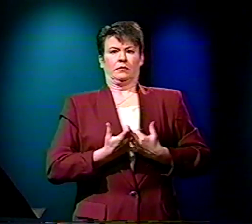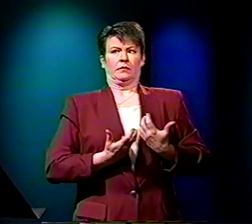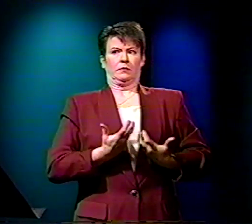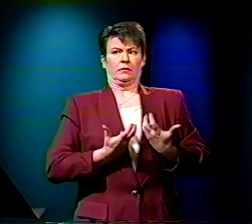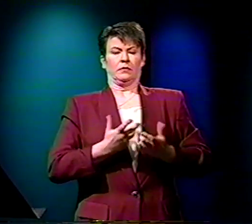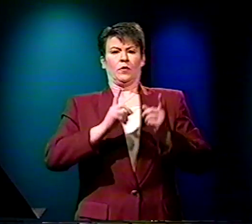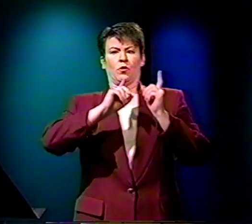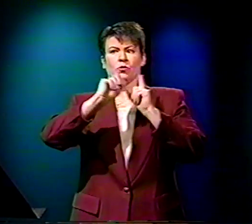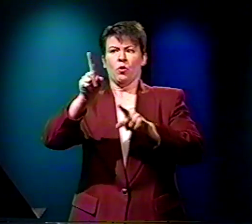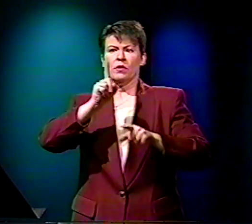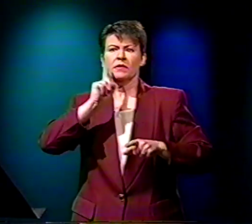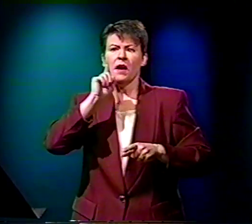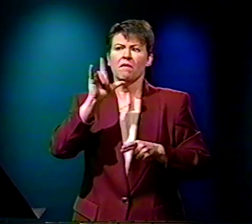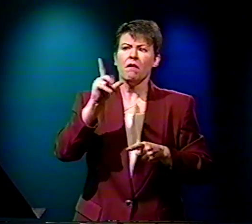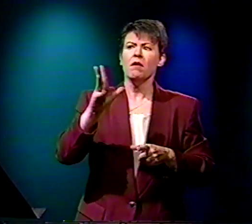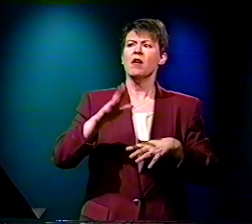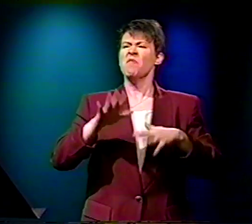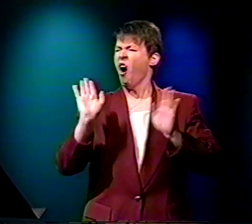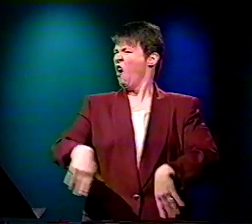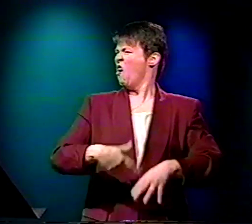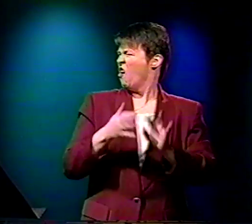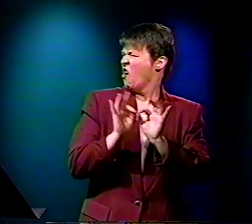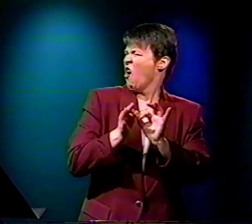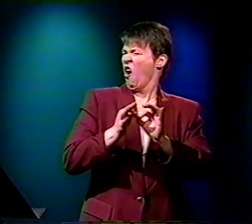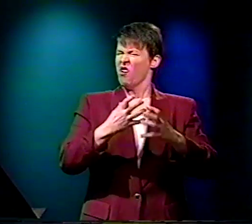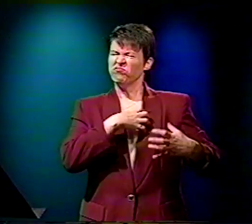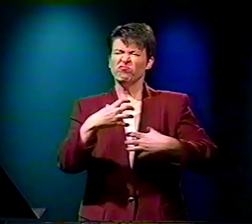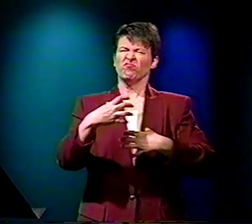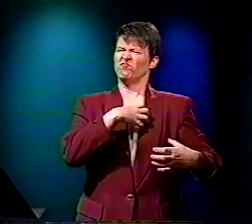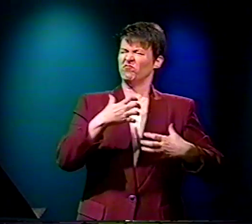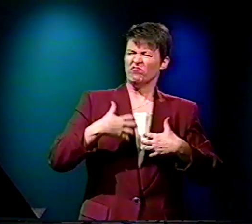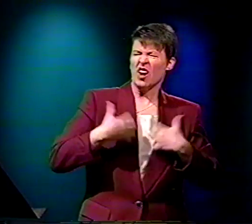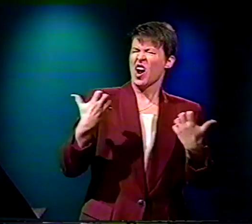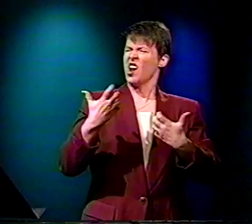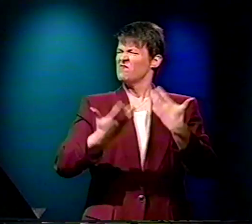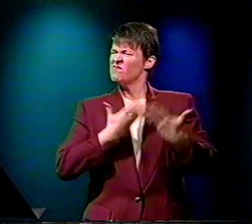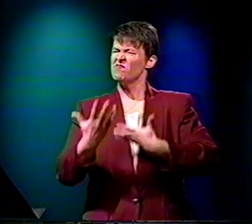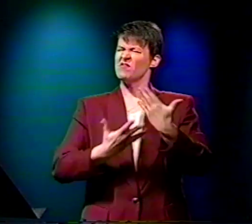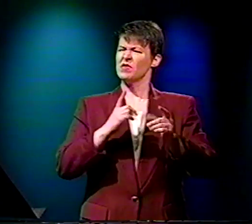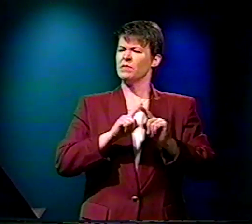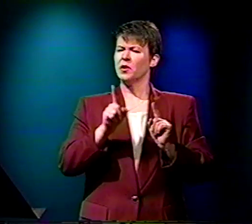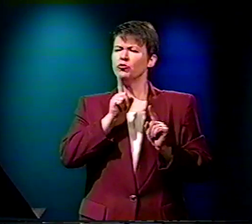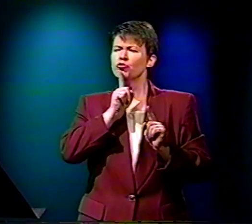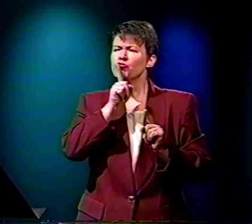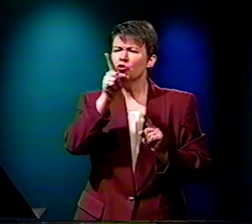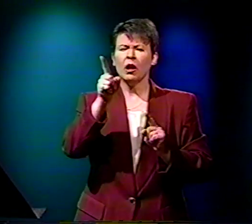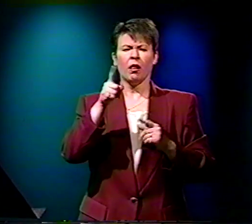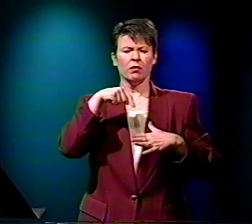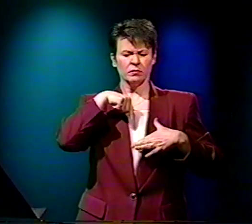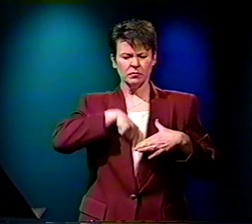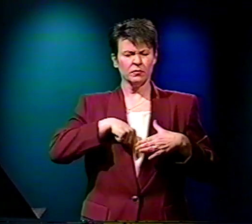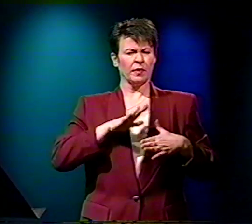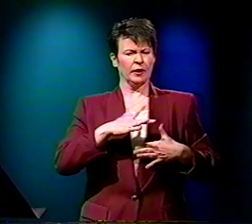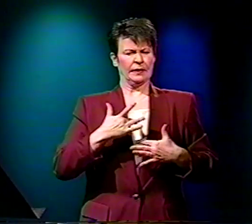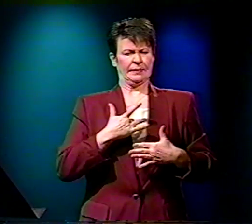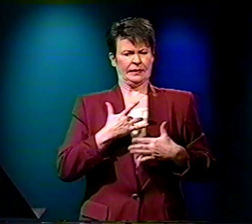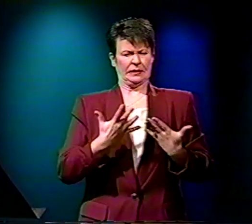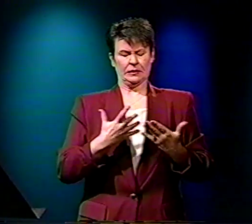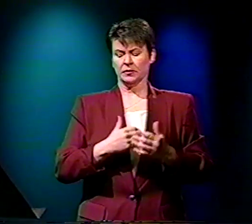same experiences? And they hold that in, and when they go to deaf club and they begin to talk about interpreter services and somebody complains about interpreters, that's one thing,